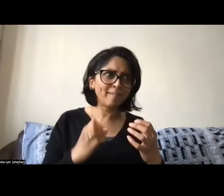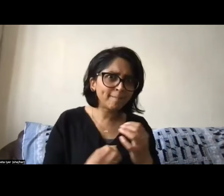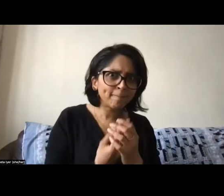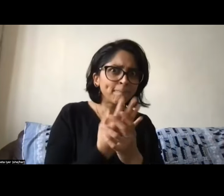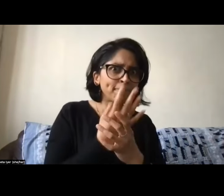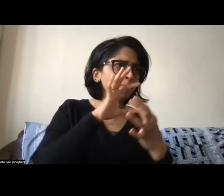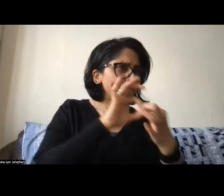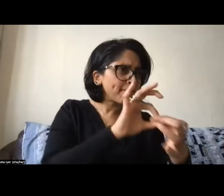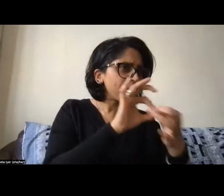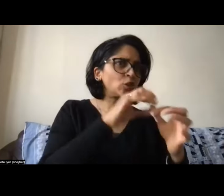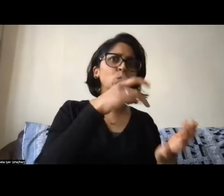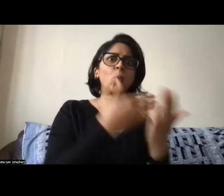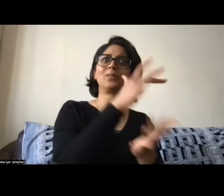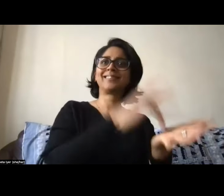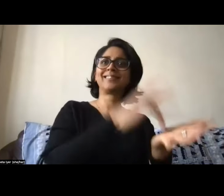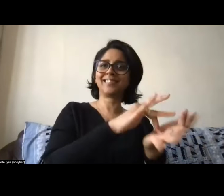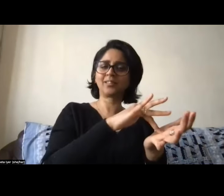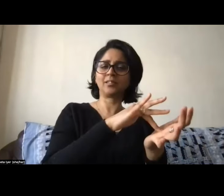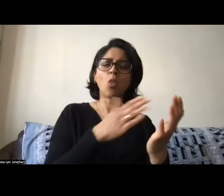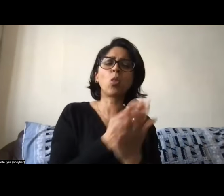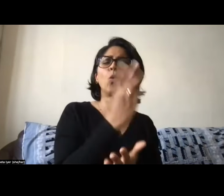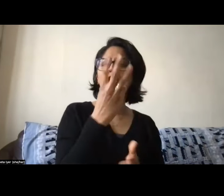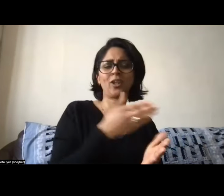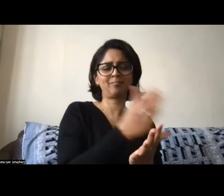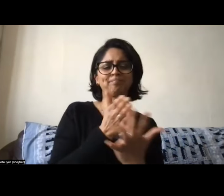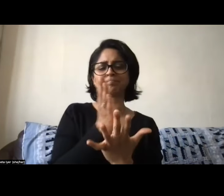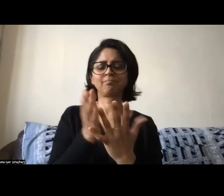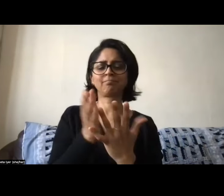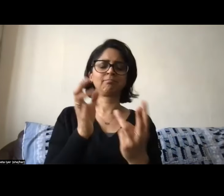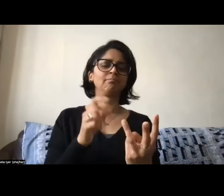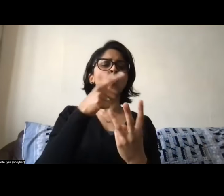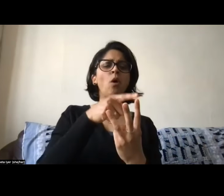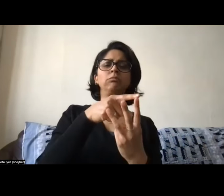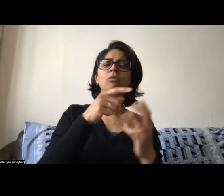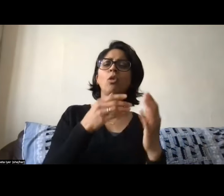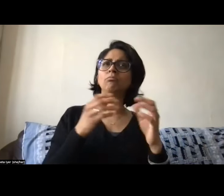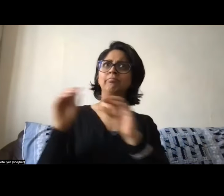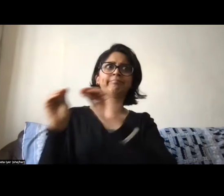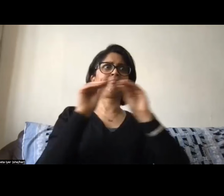I want to talk about their experiences of developing a sense of belonging.